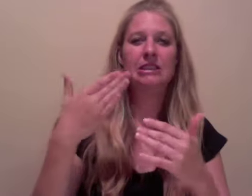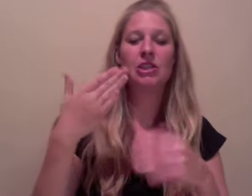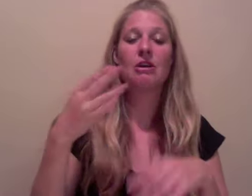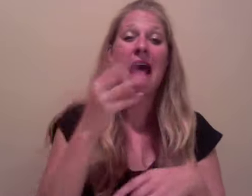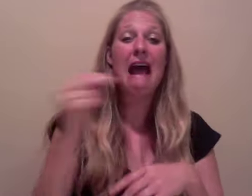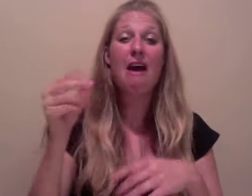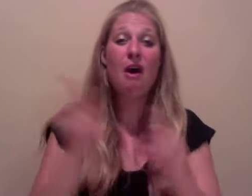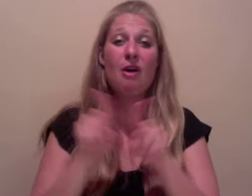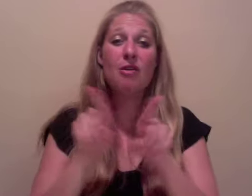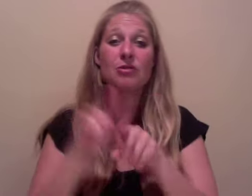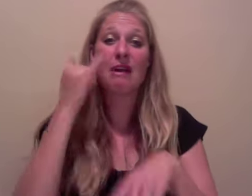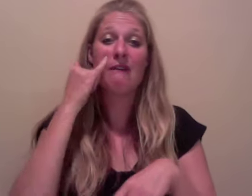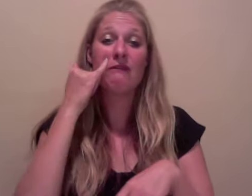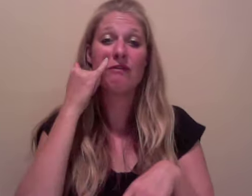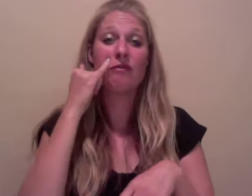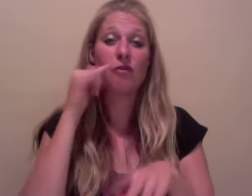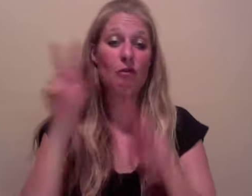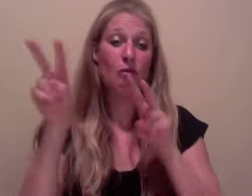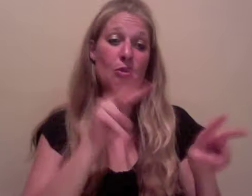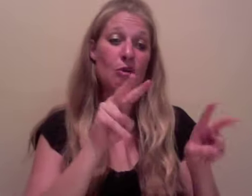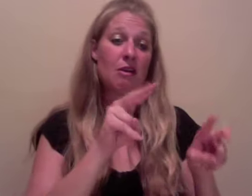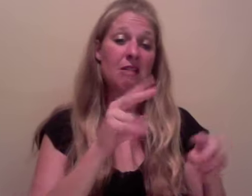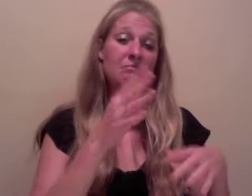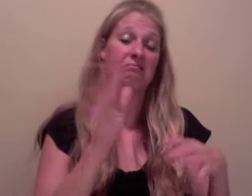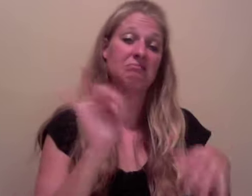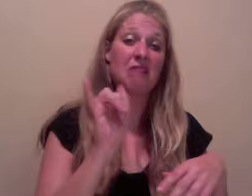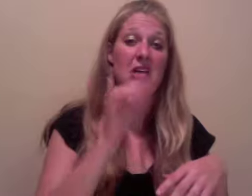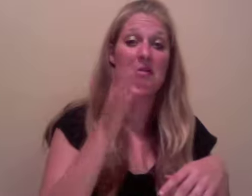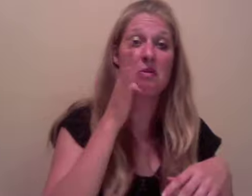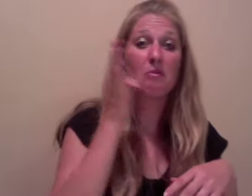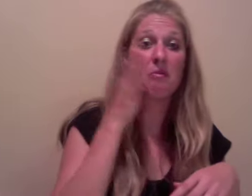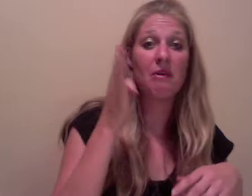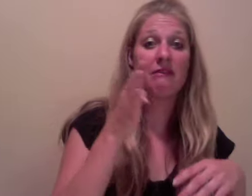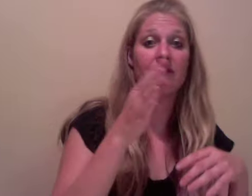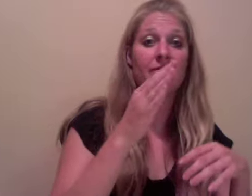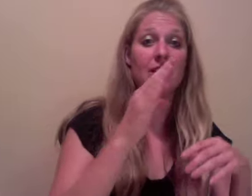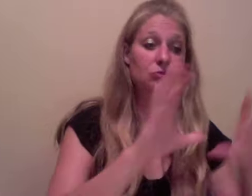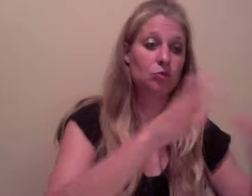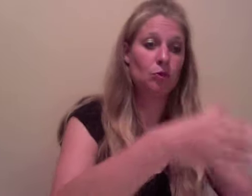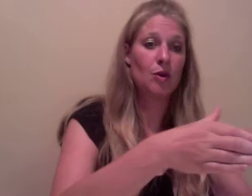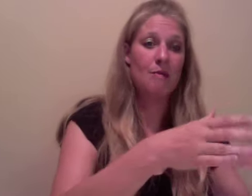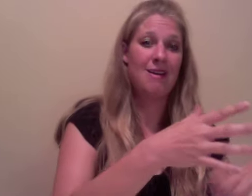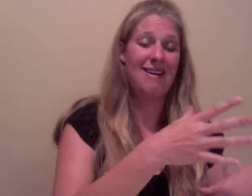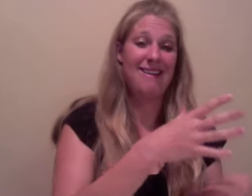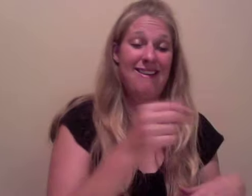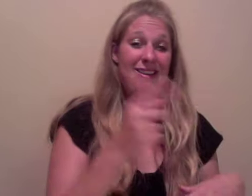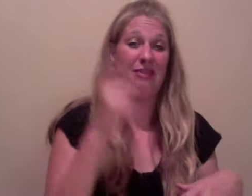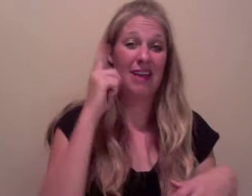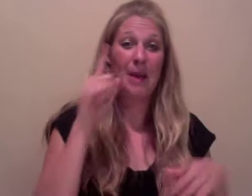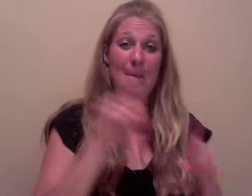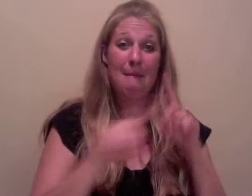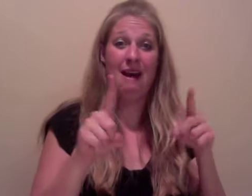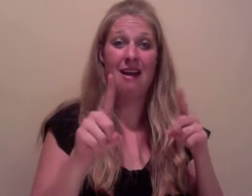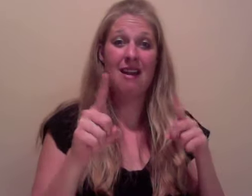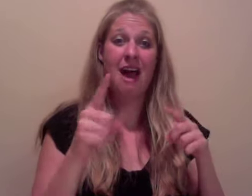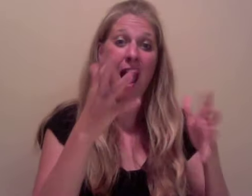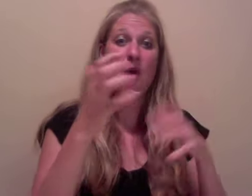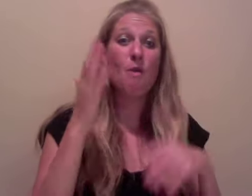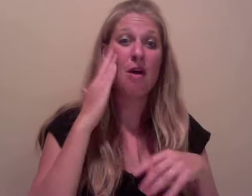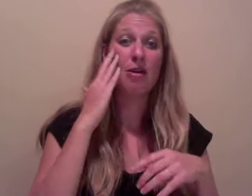would just be easier. And also, if you look at the breakfast category and you're thinking, but